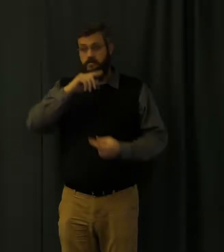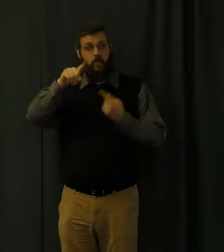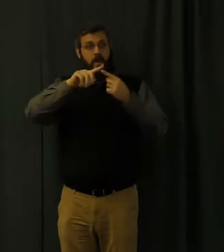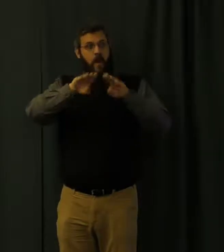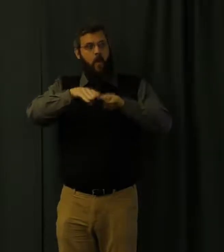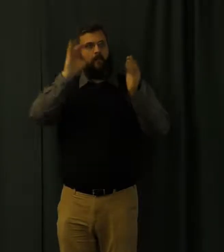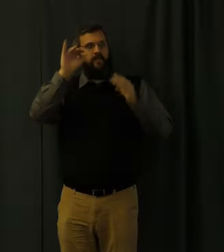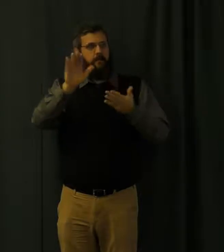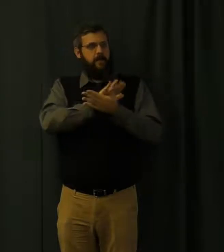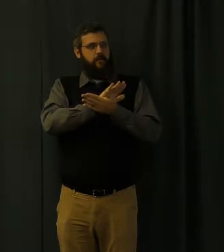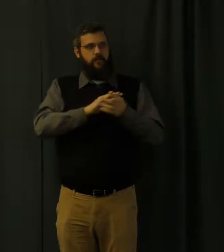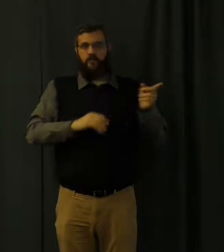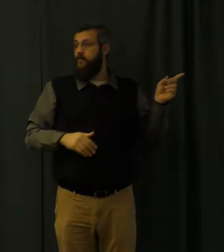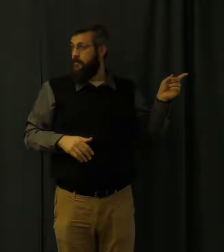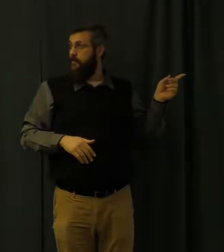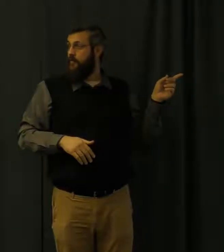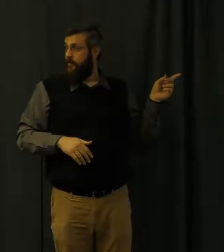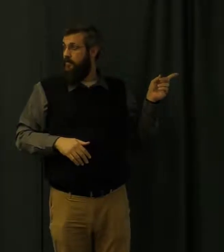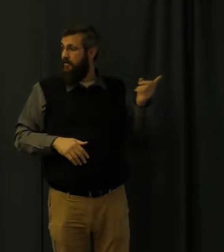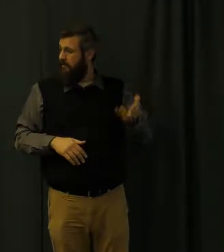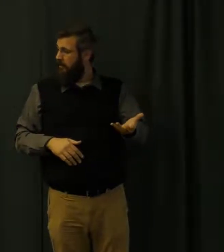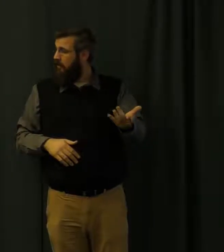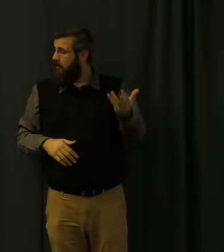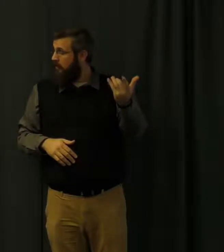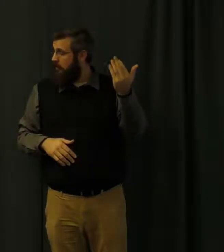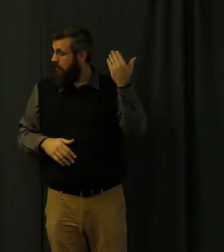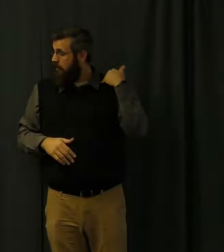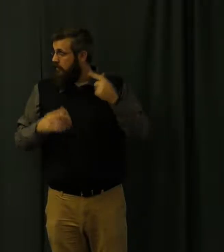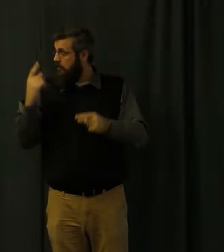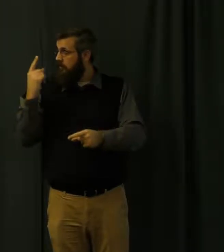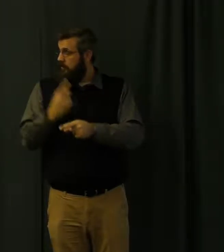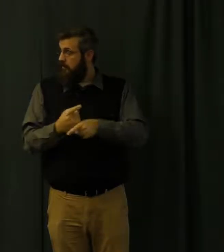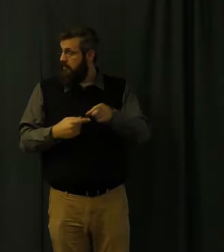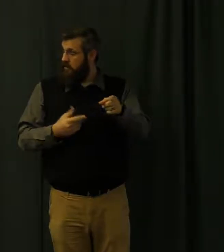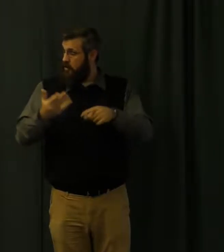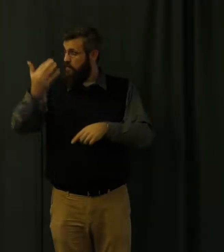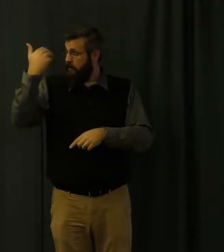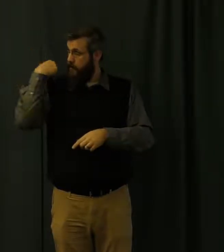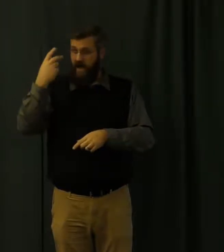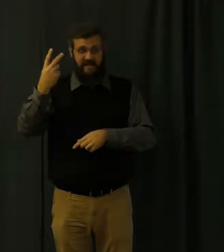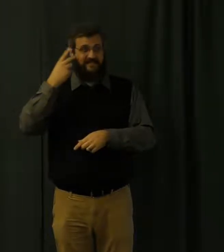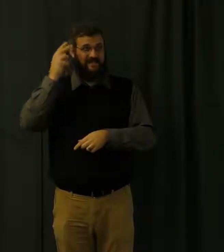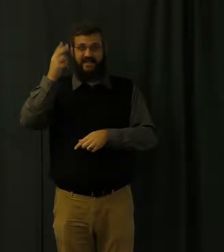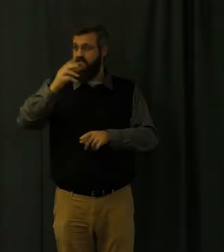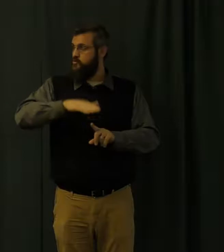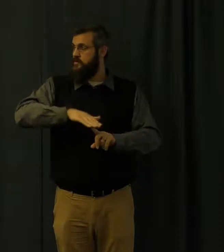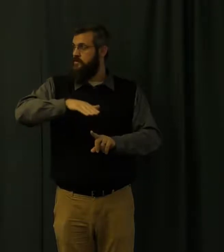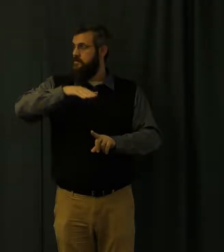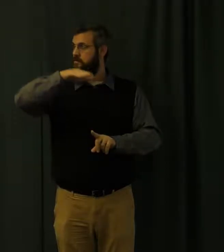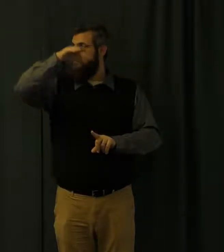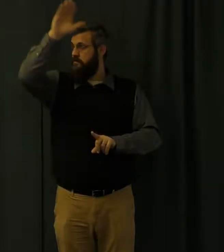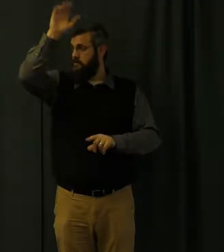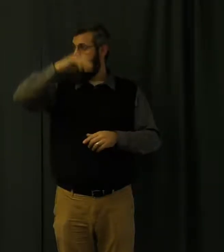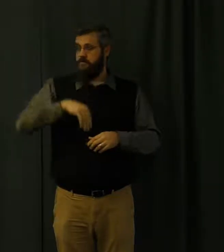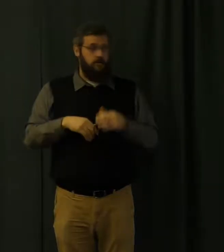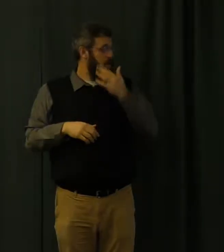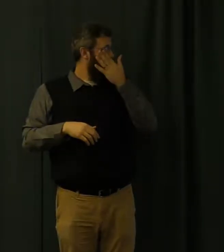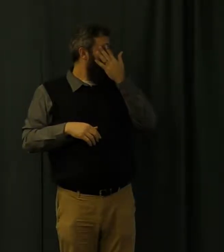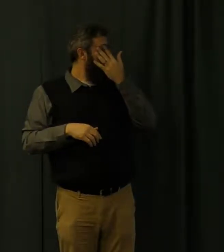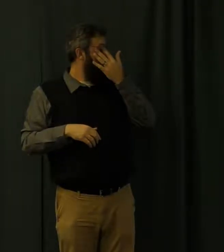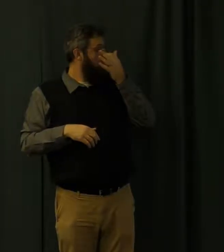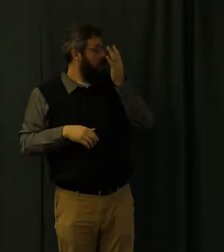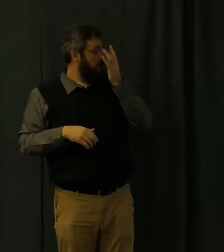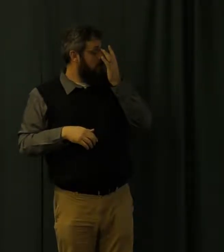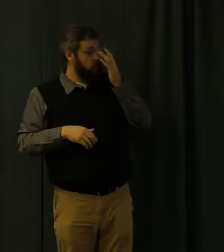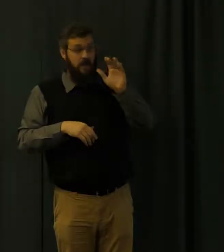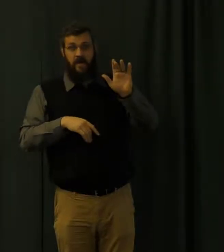about Abraham Lincoln. That's a long time ago, right? I can go all the way back that far. So I'm going to click on it, and it's going to show